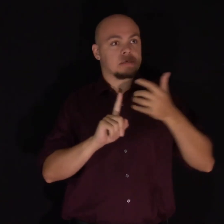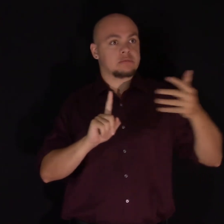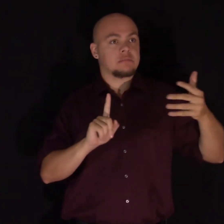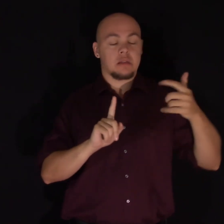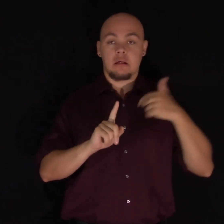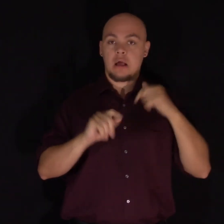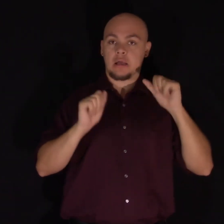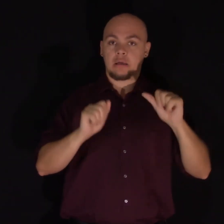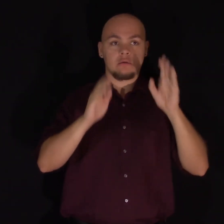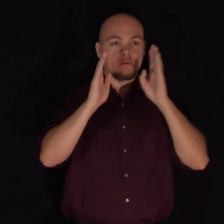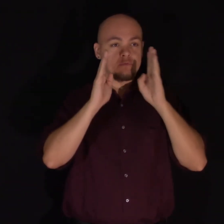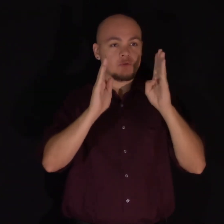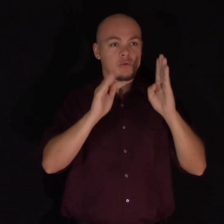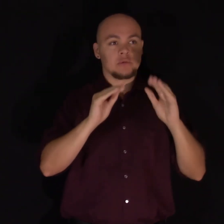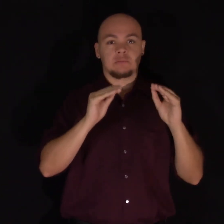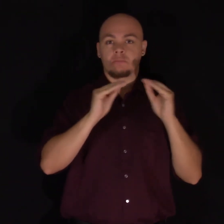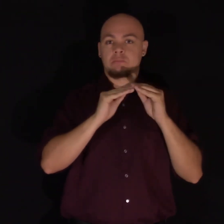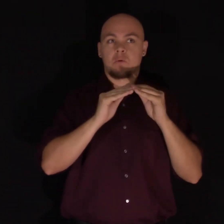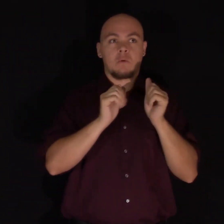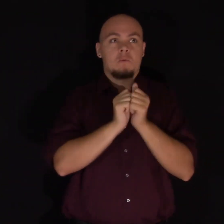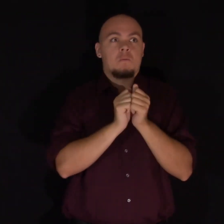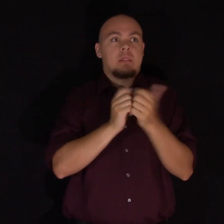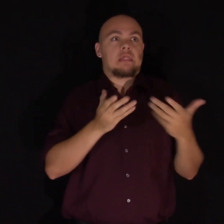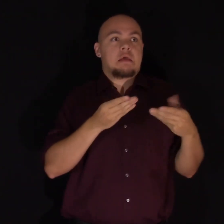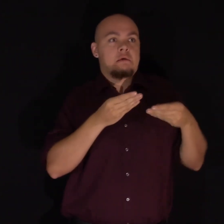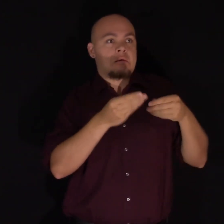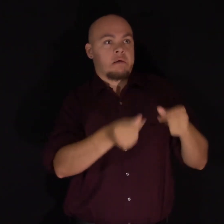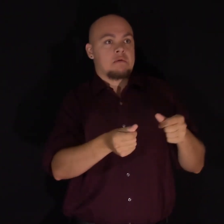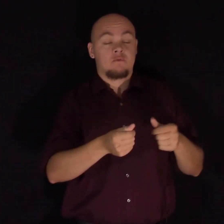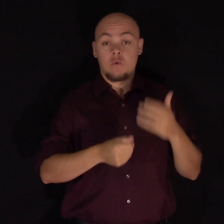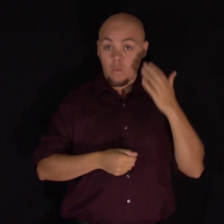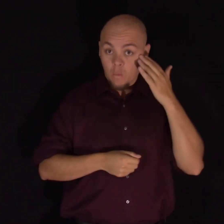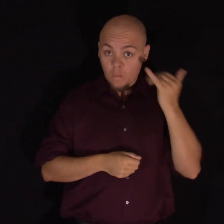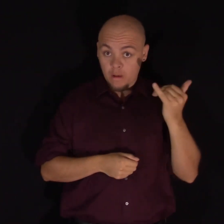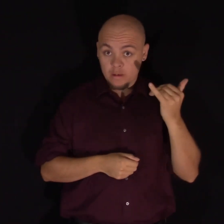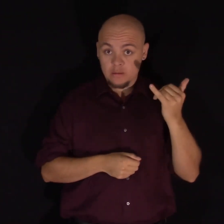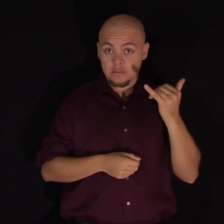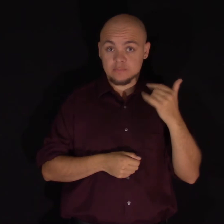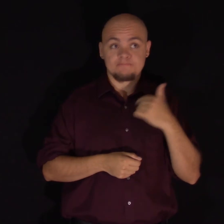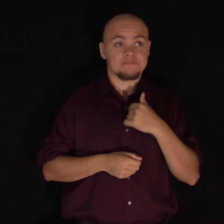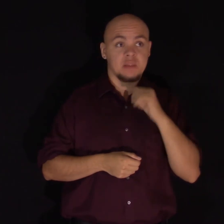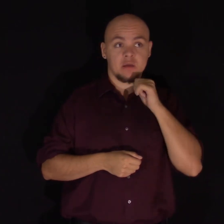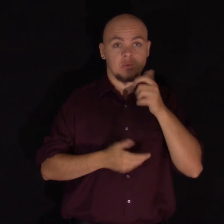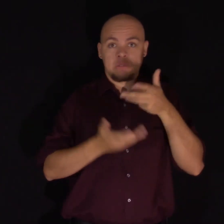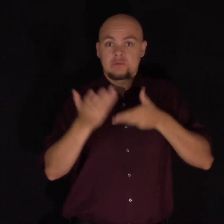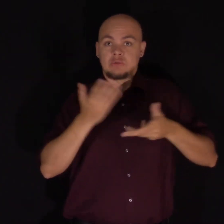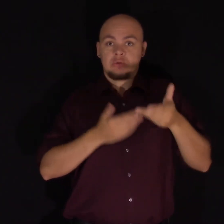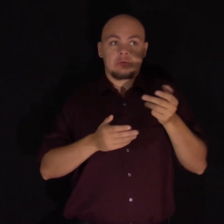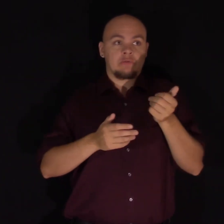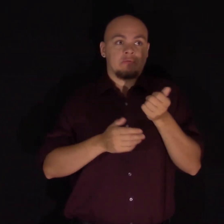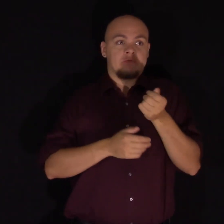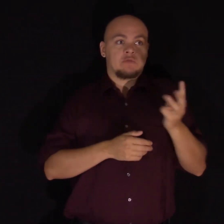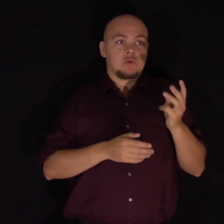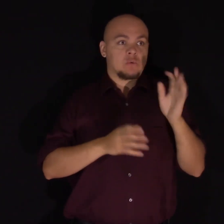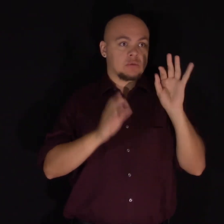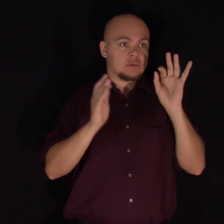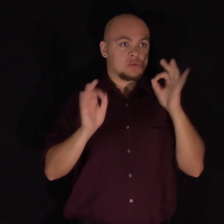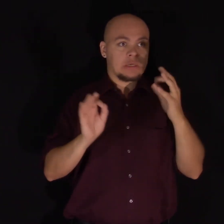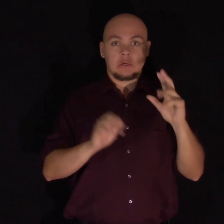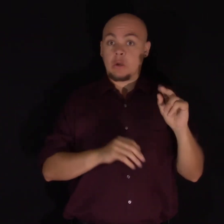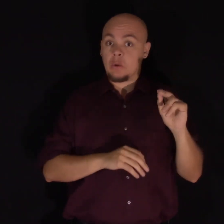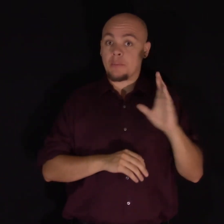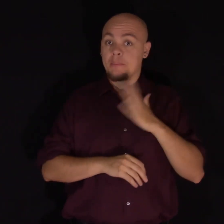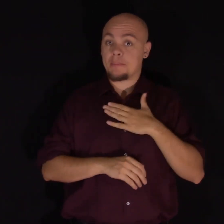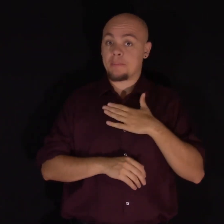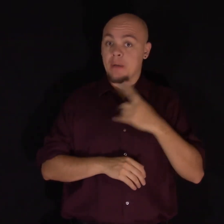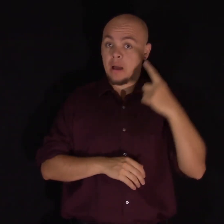able to focus even more effortlessly because I wasn't surrounded by fewer distractions, but my mind